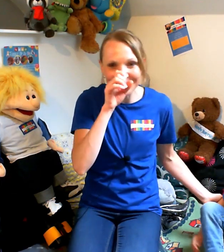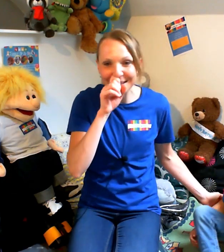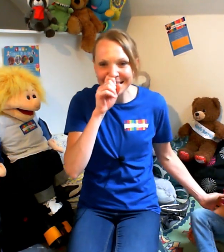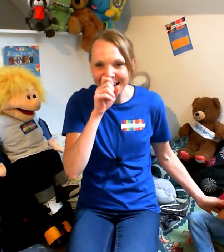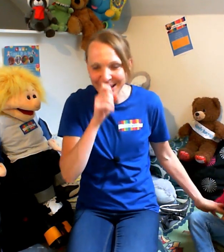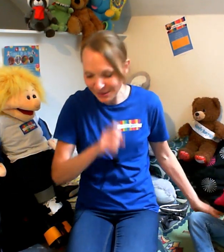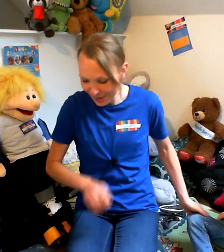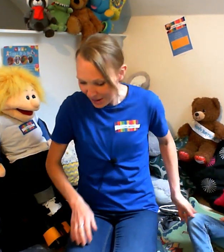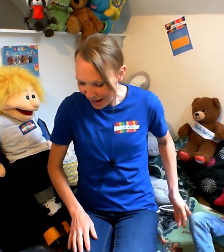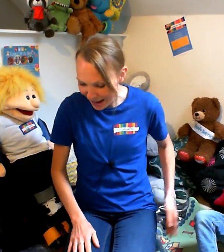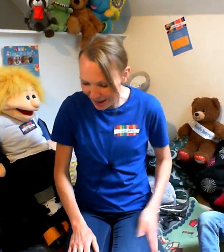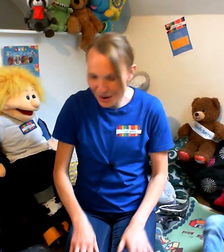do